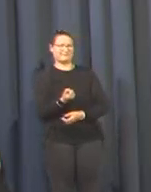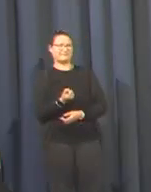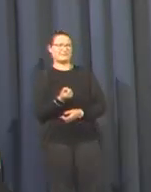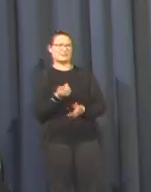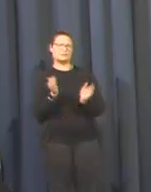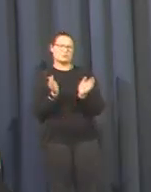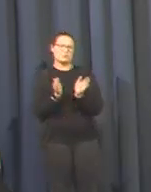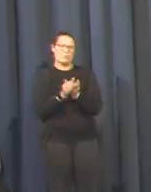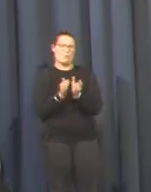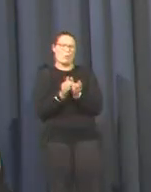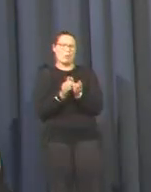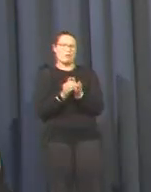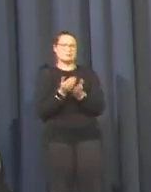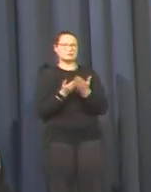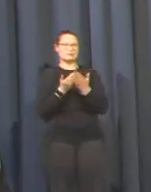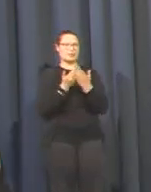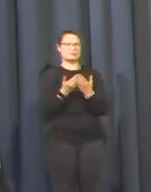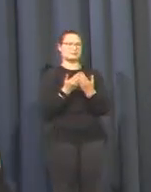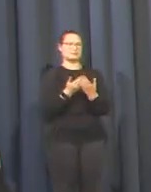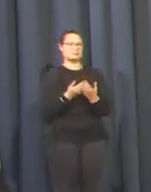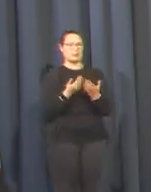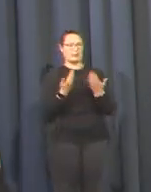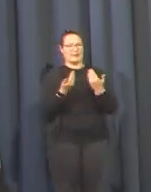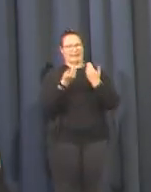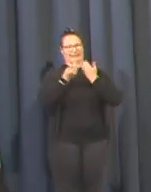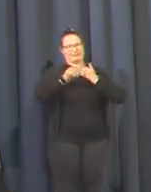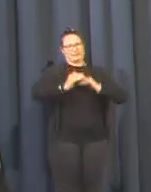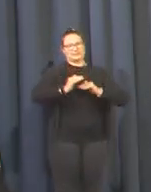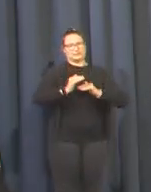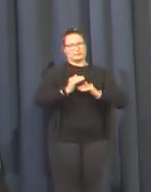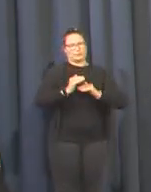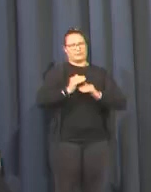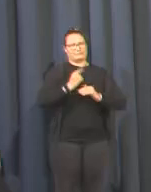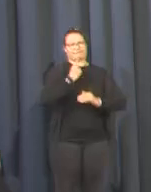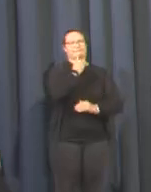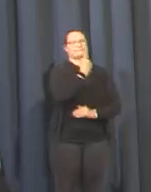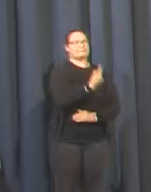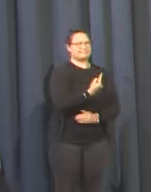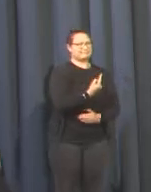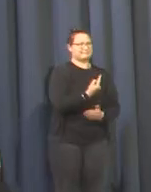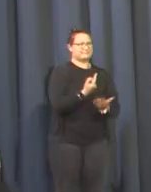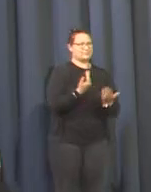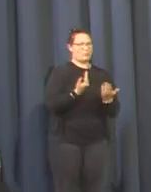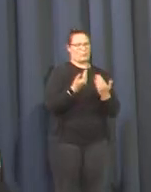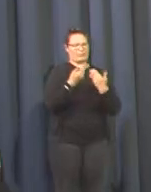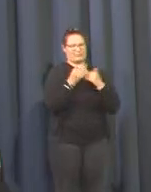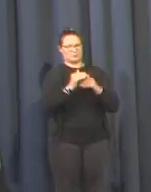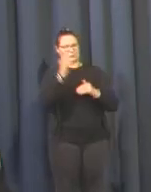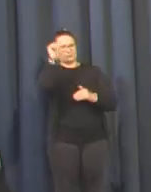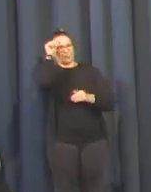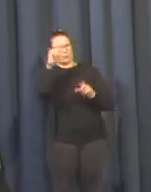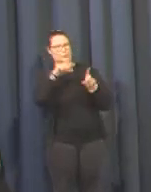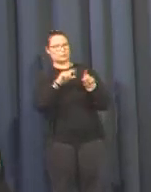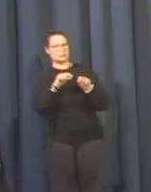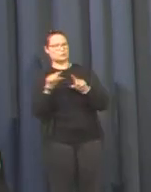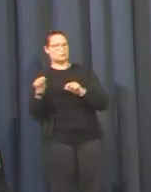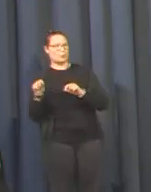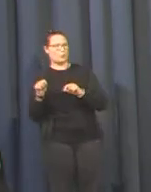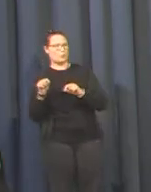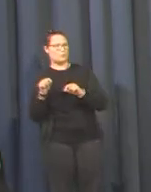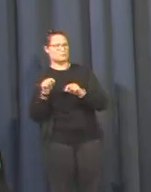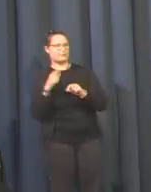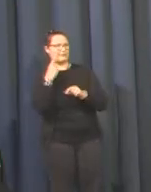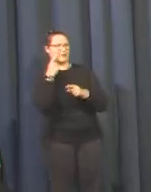small study. So we're just a bit limited in what we can tell and what we can do from just those two